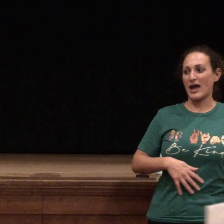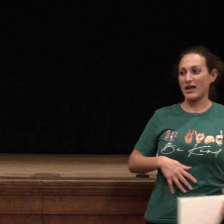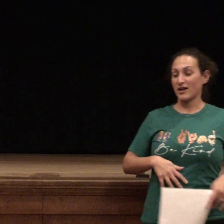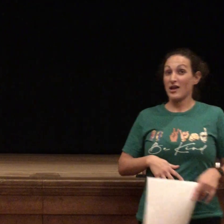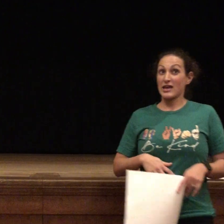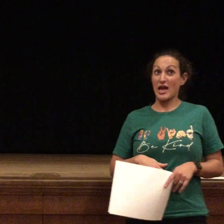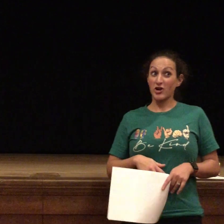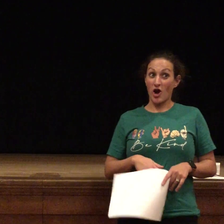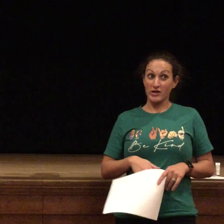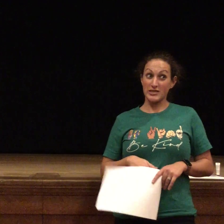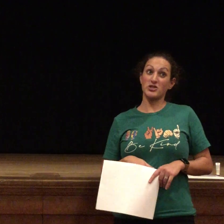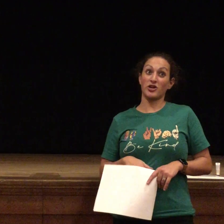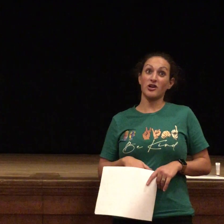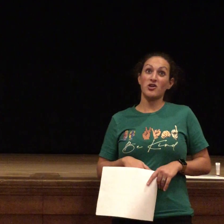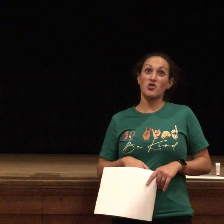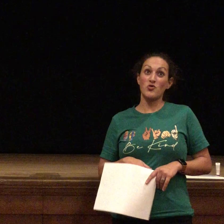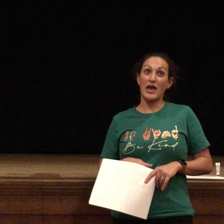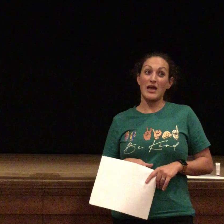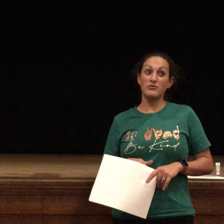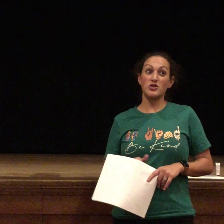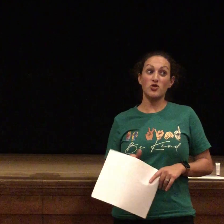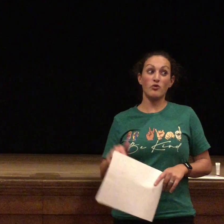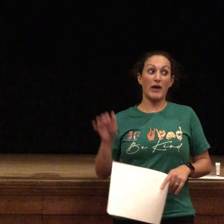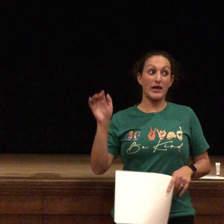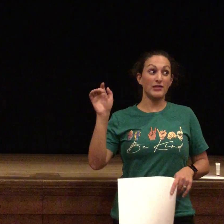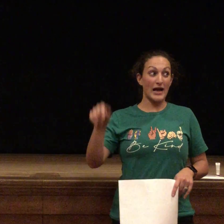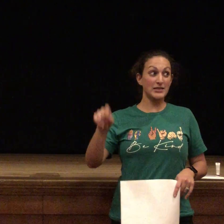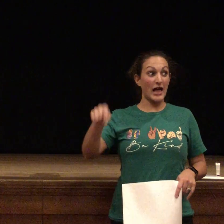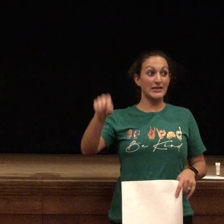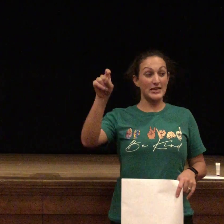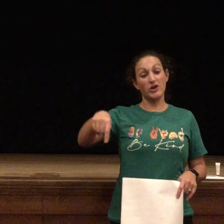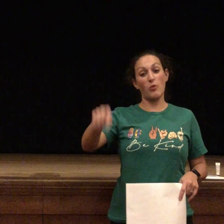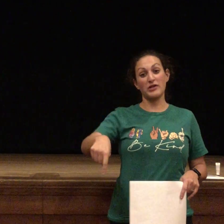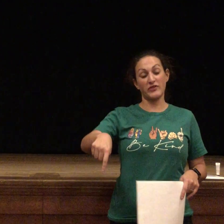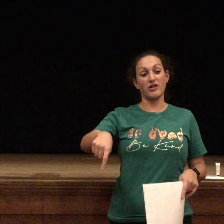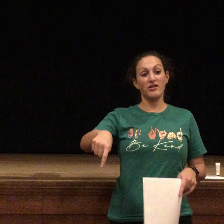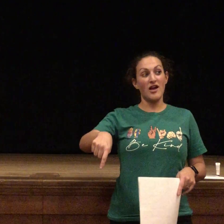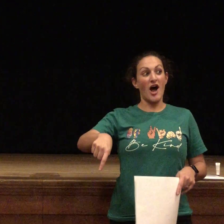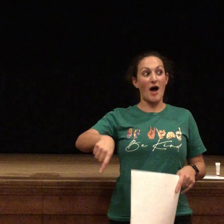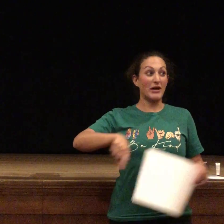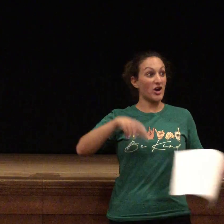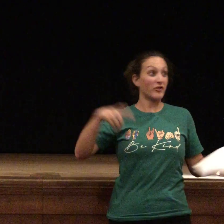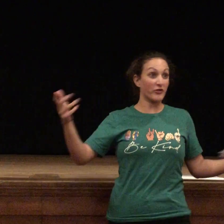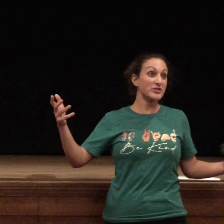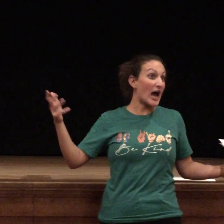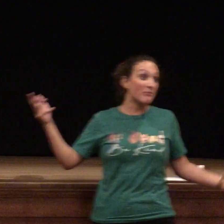my kindergarten teacher who came to my last class here at Wellsville. I saw her for the first time